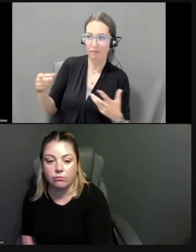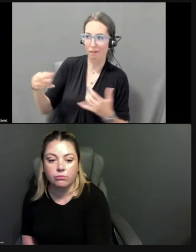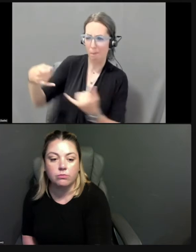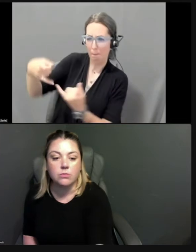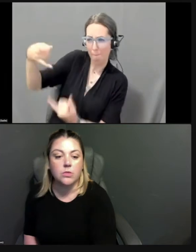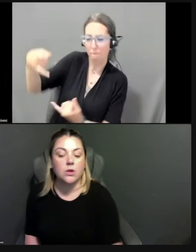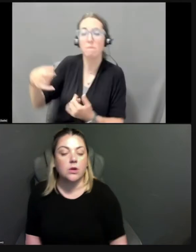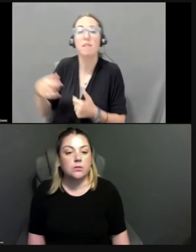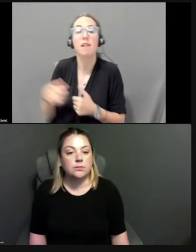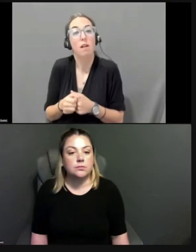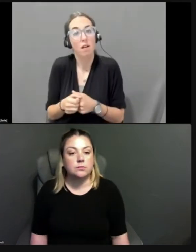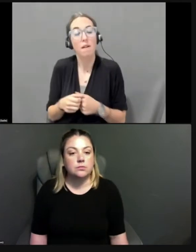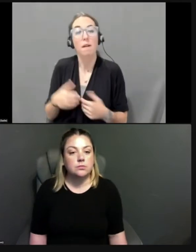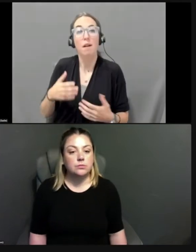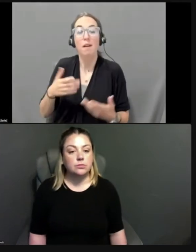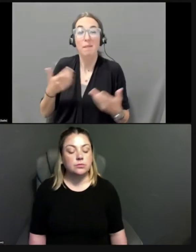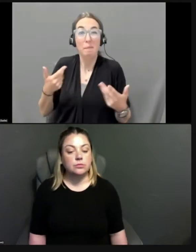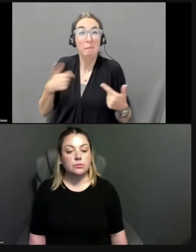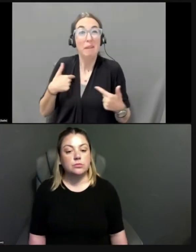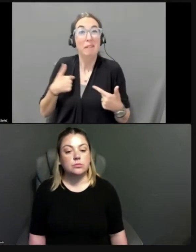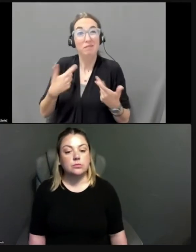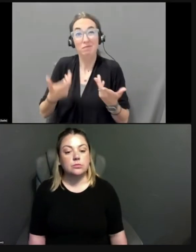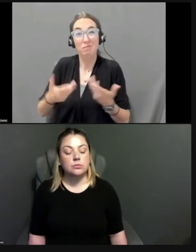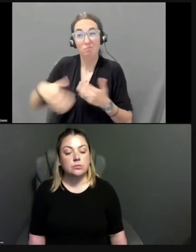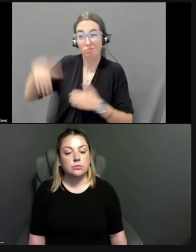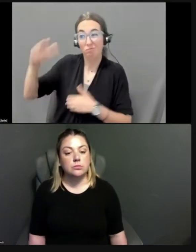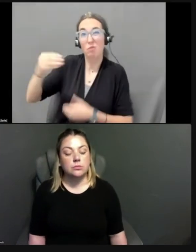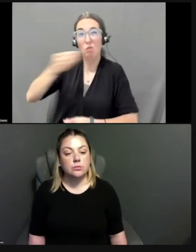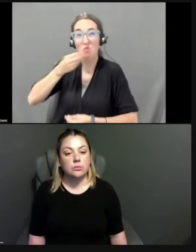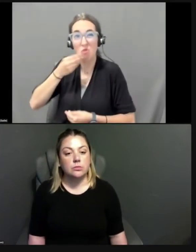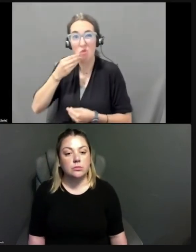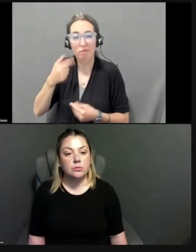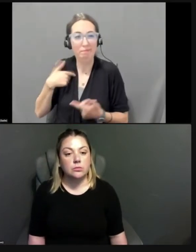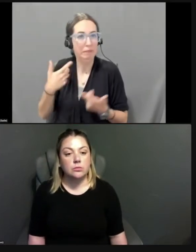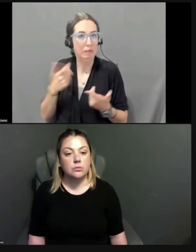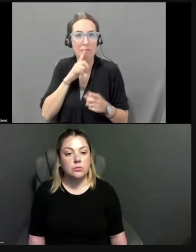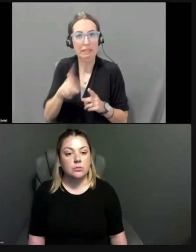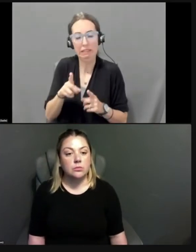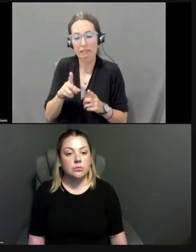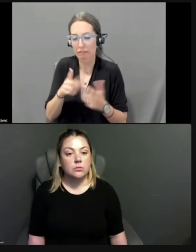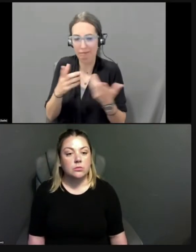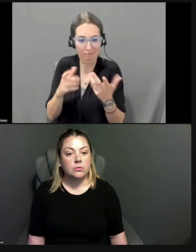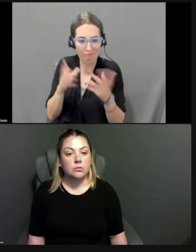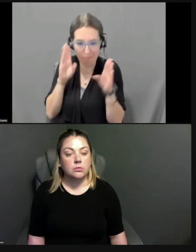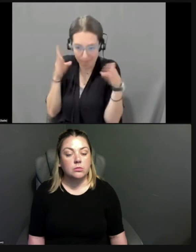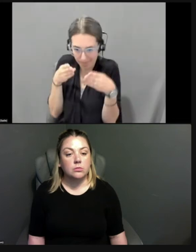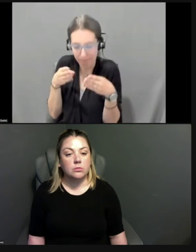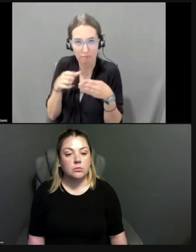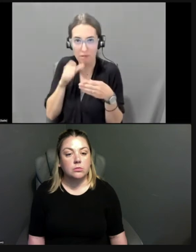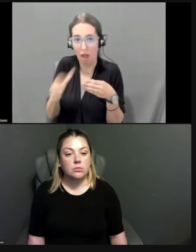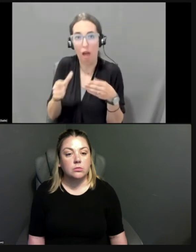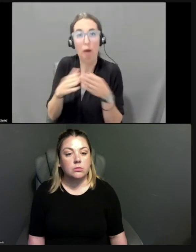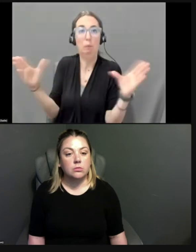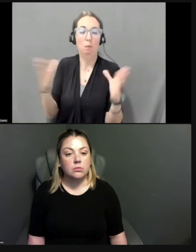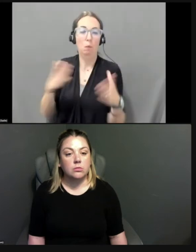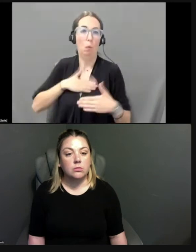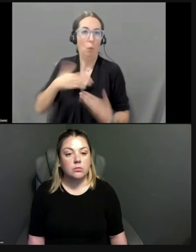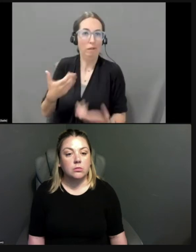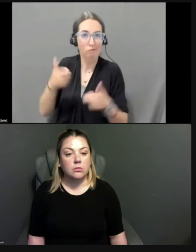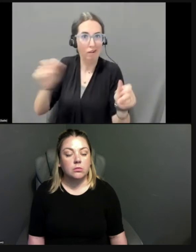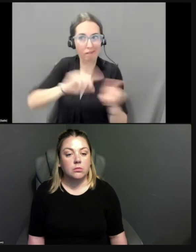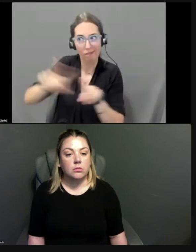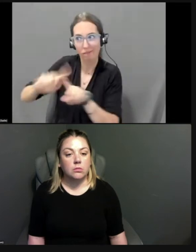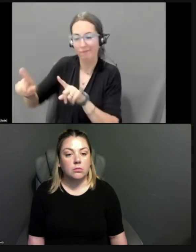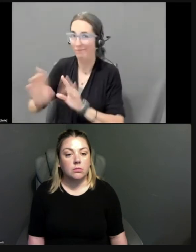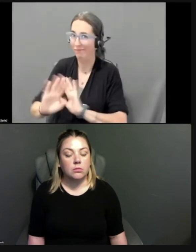I was a very selective kid. And once middle school rolled around, kind of like your story, when bodies started to